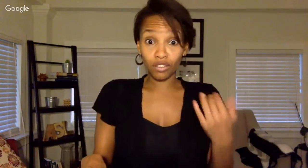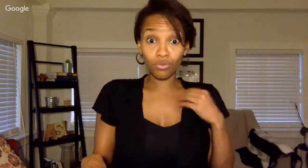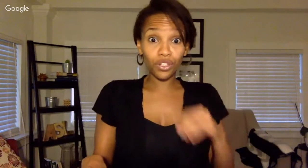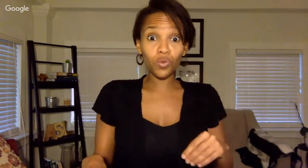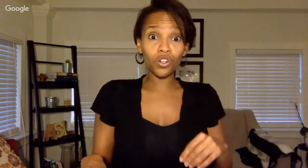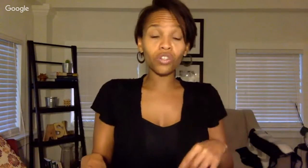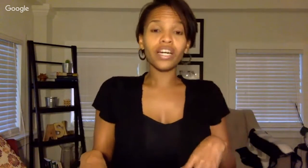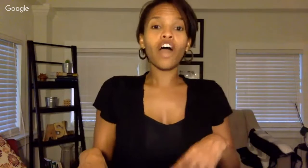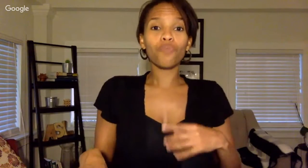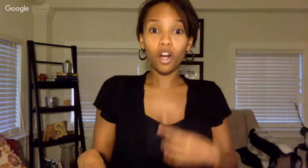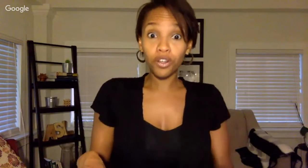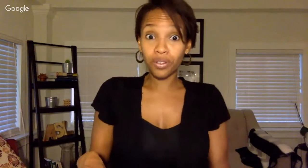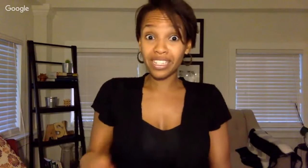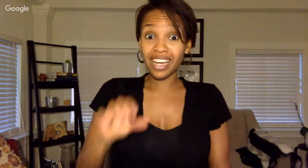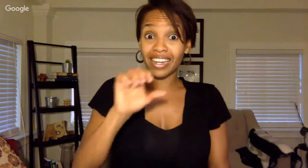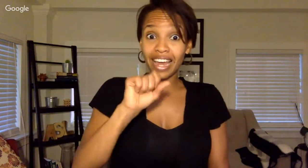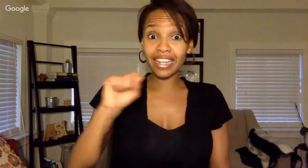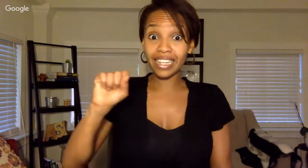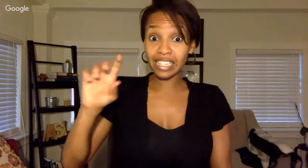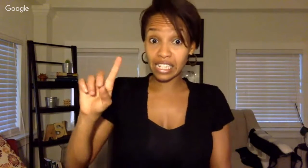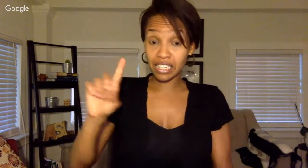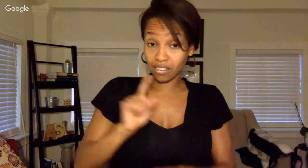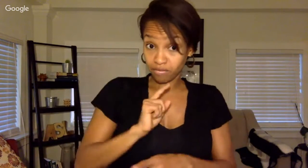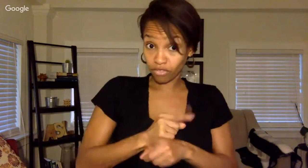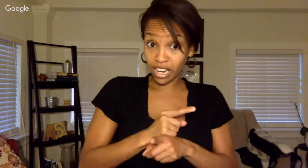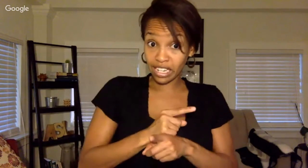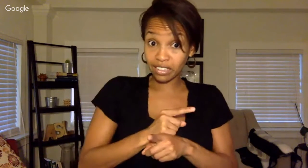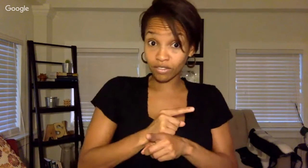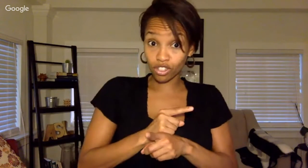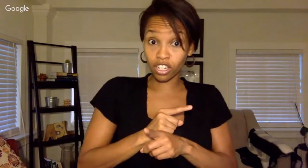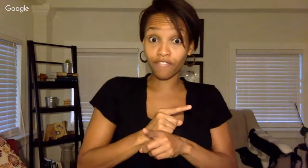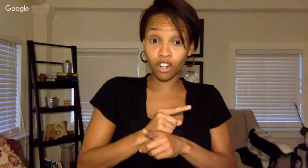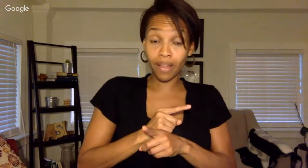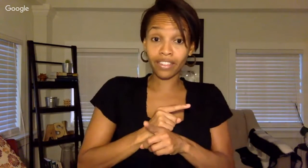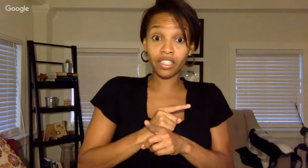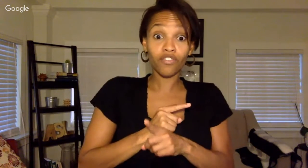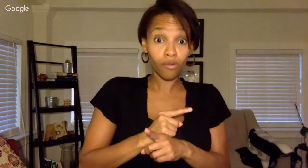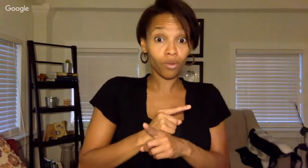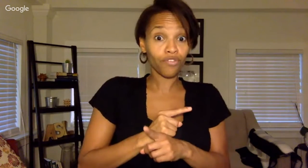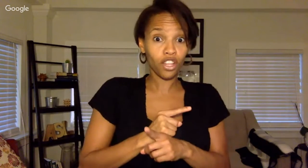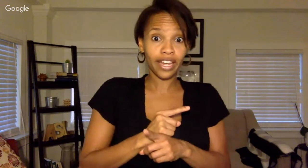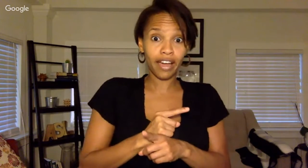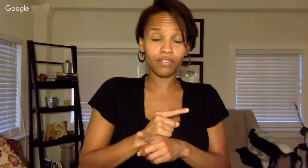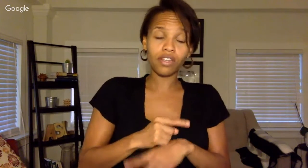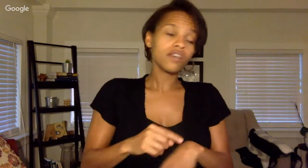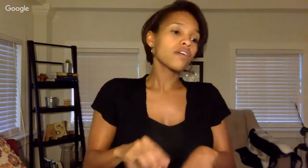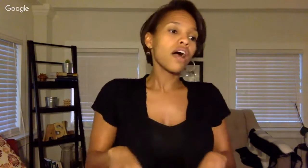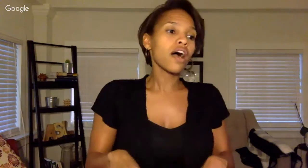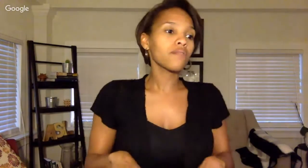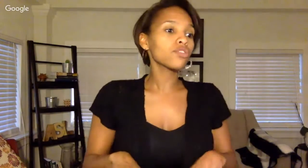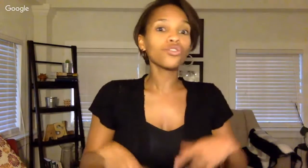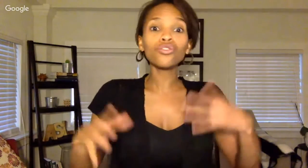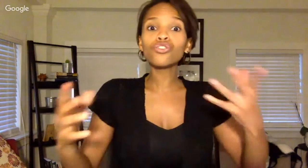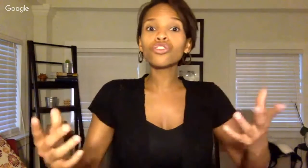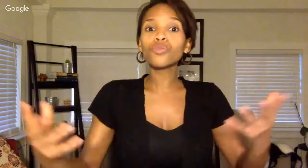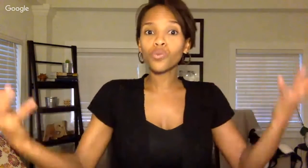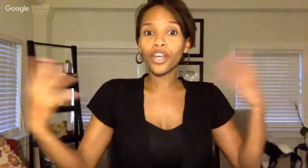real world, I would probably only assign SSD, right? Just to confirm that's the form that we're filling out. So you choose which way you